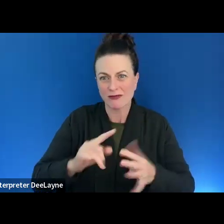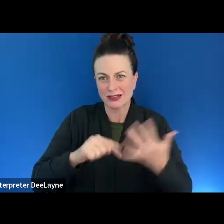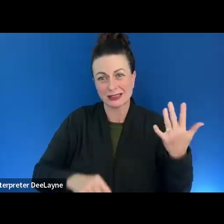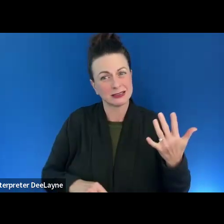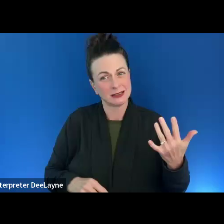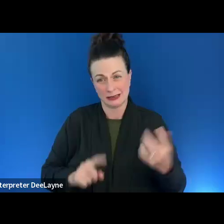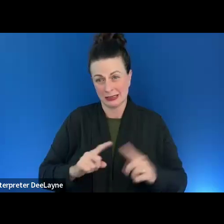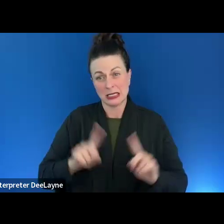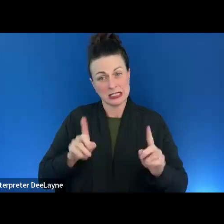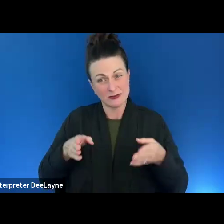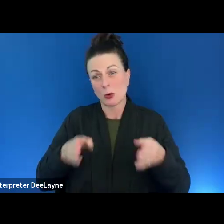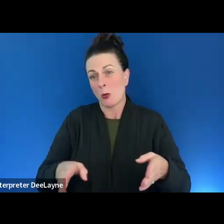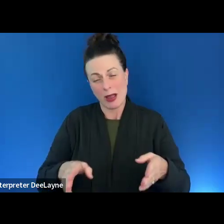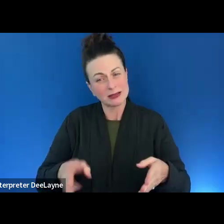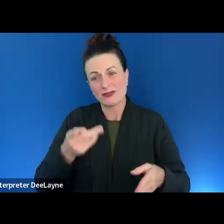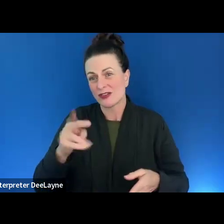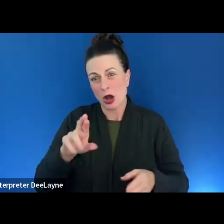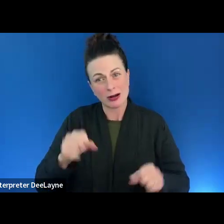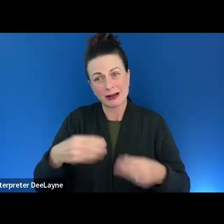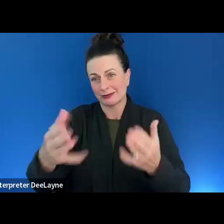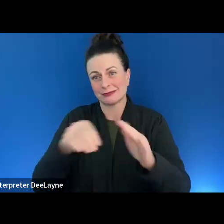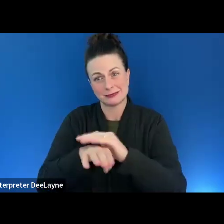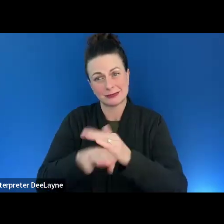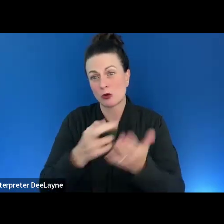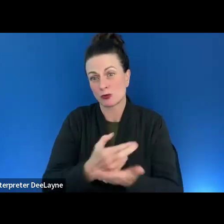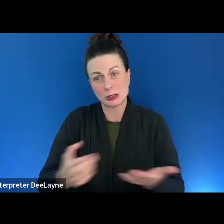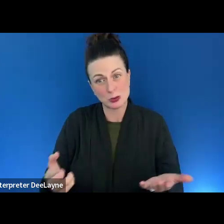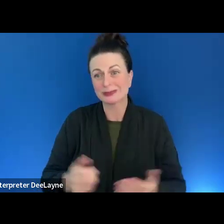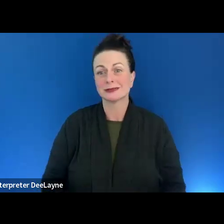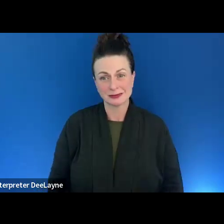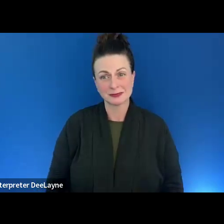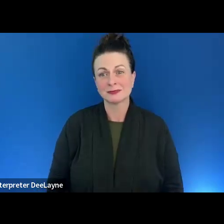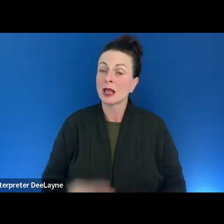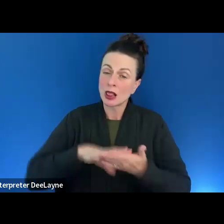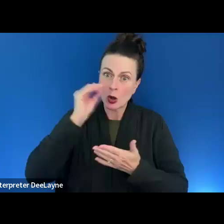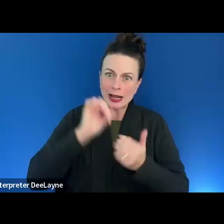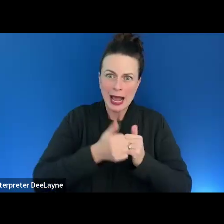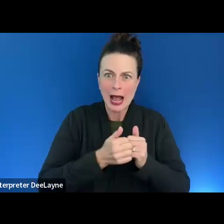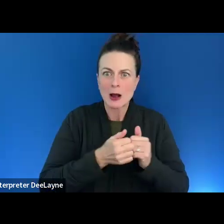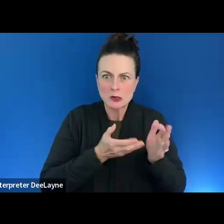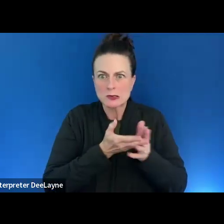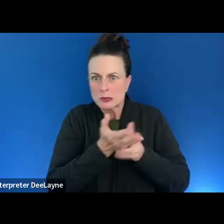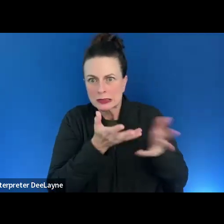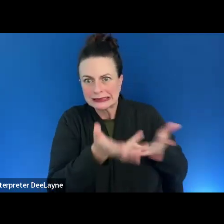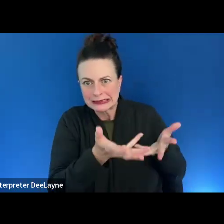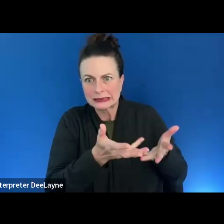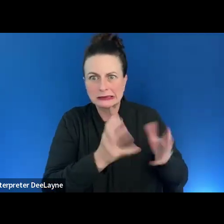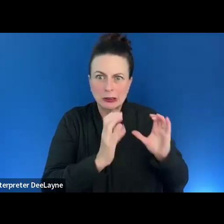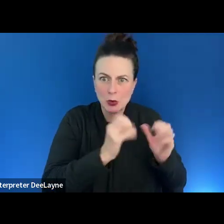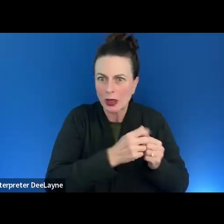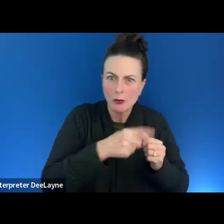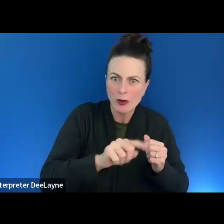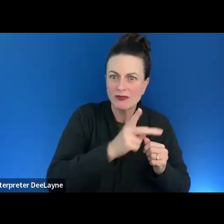different ways the Voc Rehab can provide access to resources, and learning how to navigate that and how to communicate with